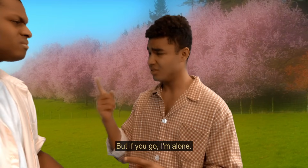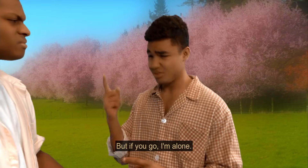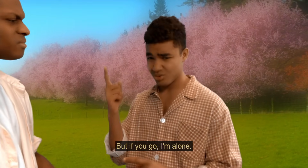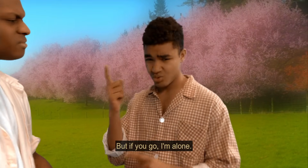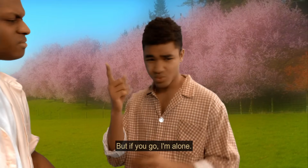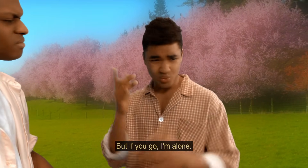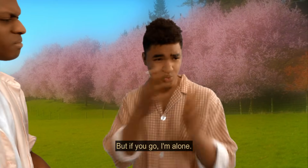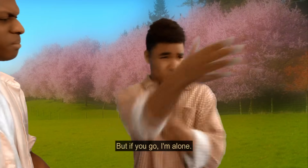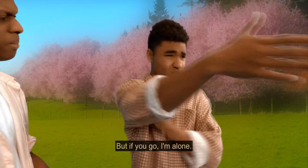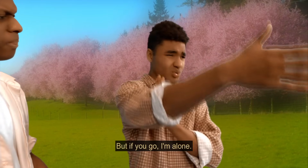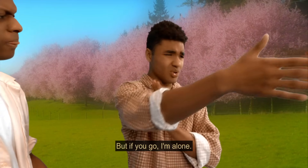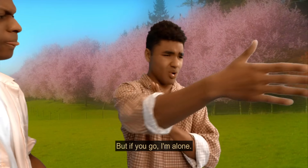But if you go,